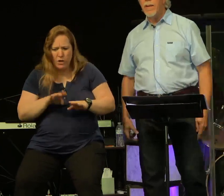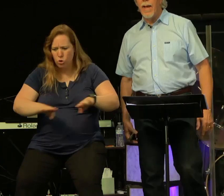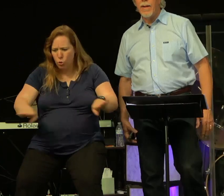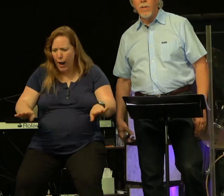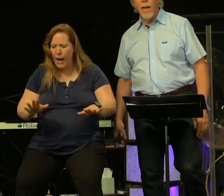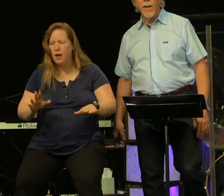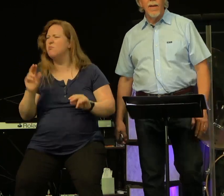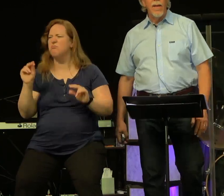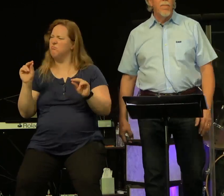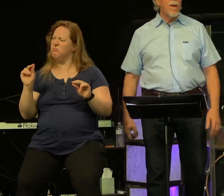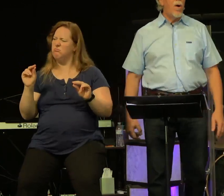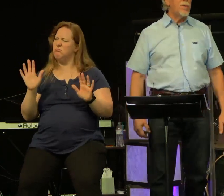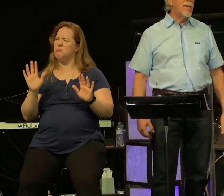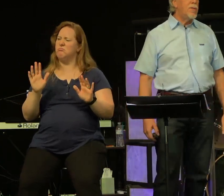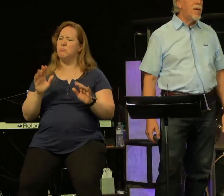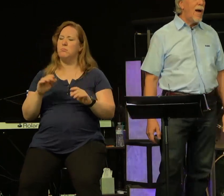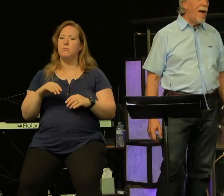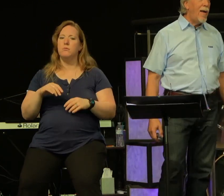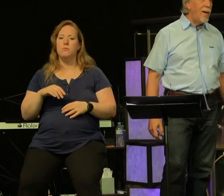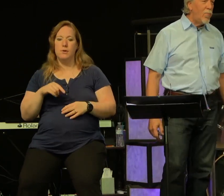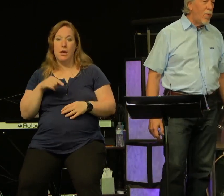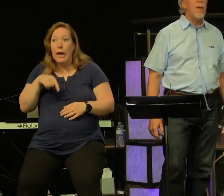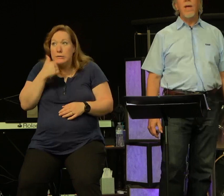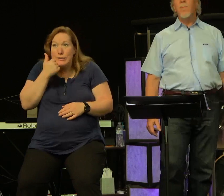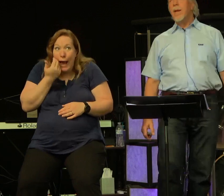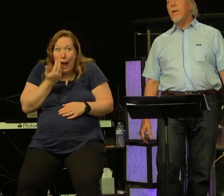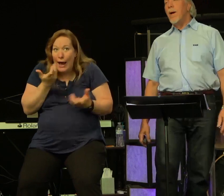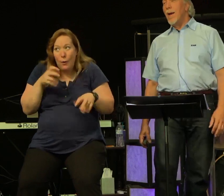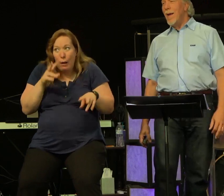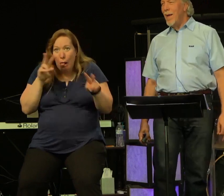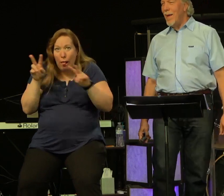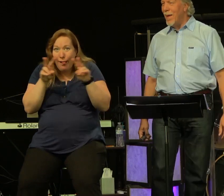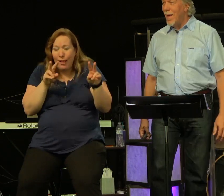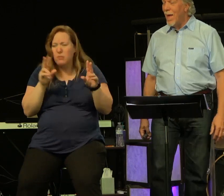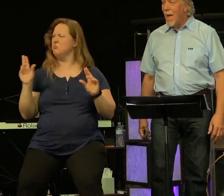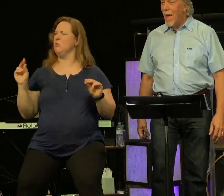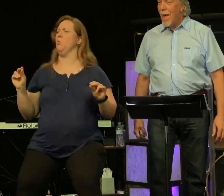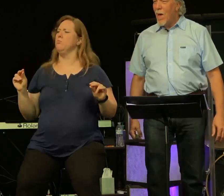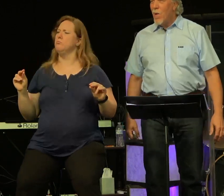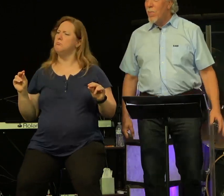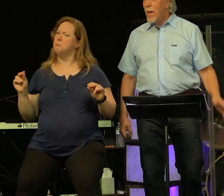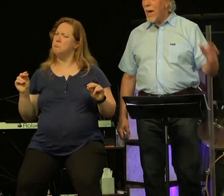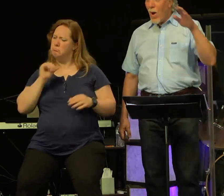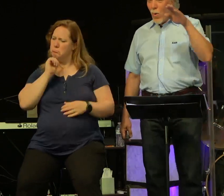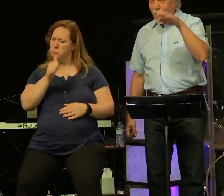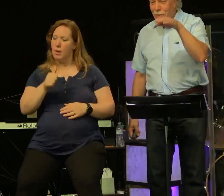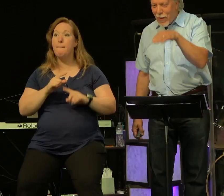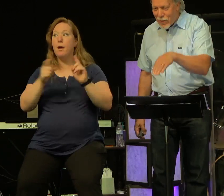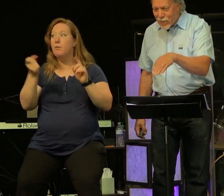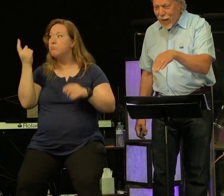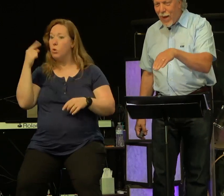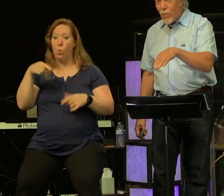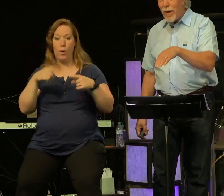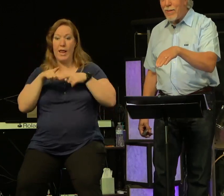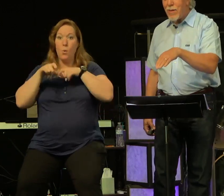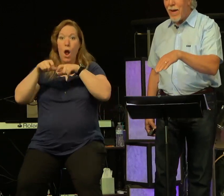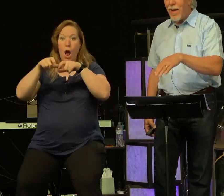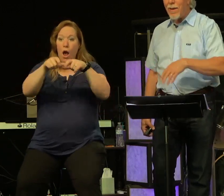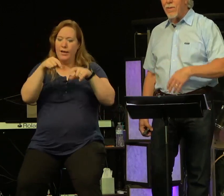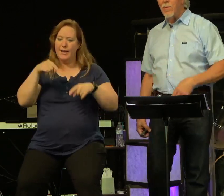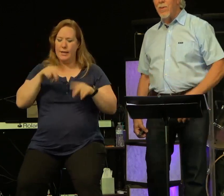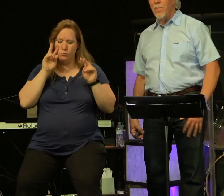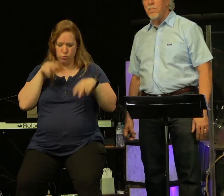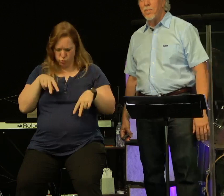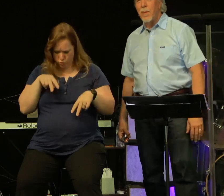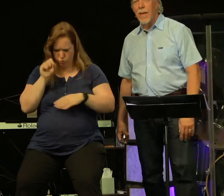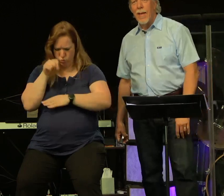like that. It's not because he's shy and he doesn't want to look up at anybody. But he always looks down when he